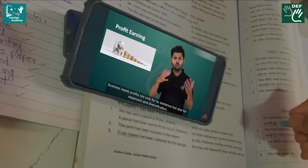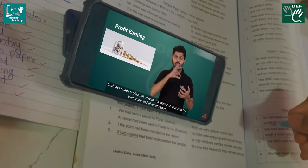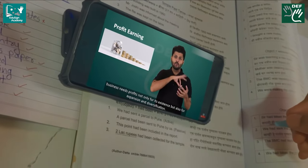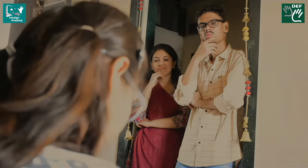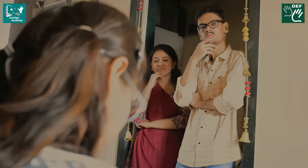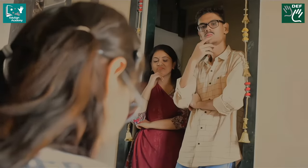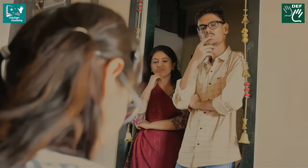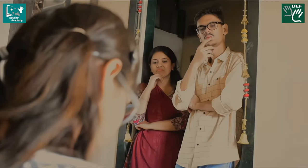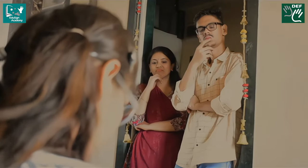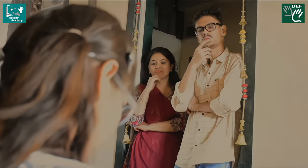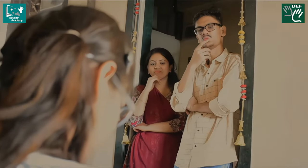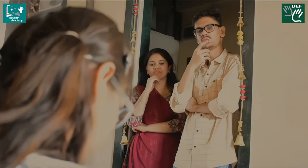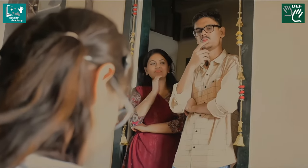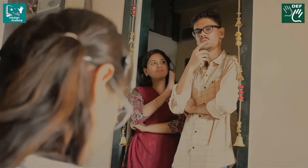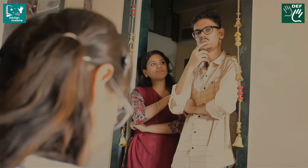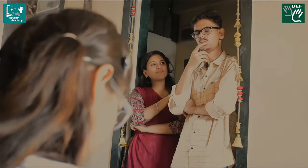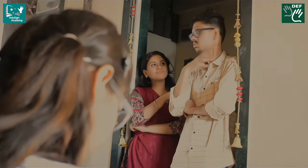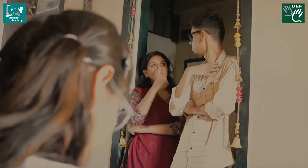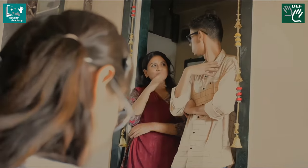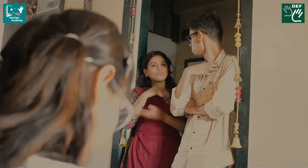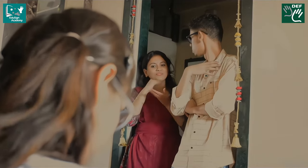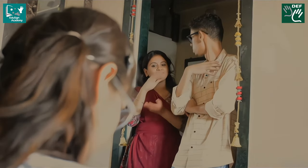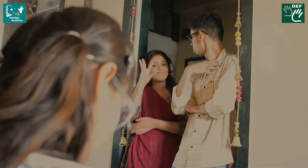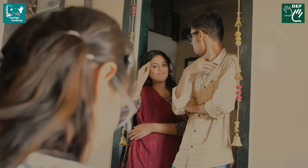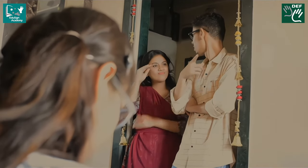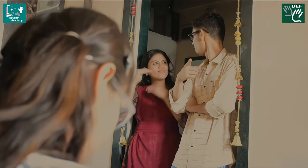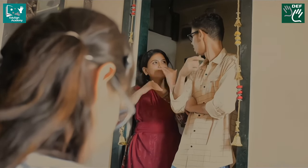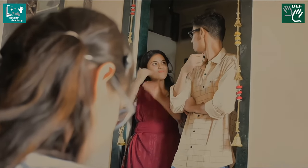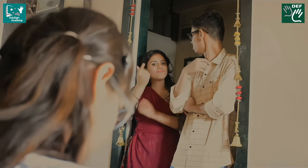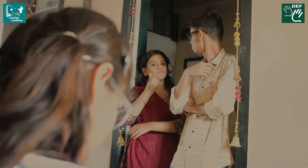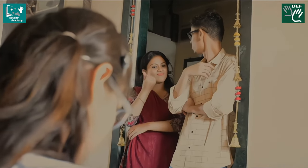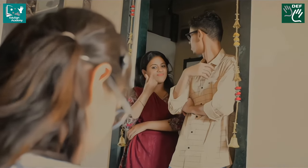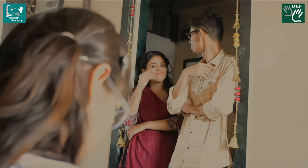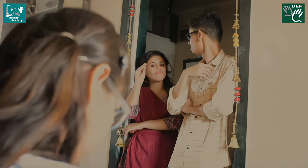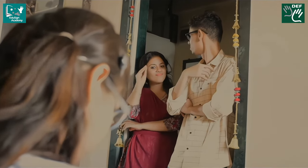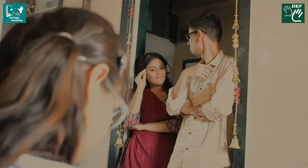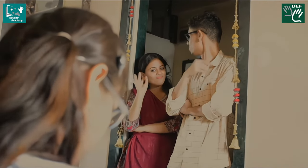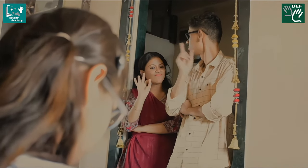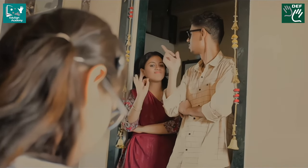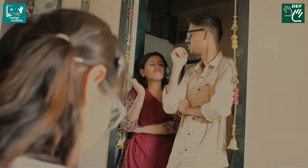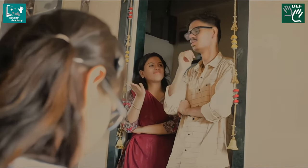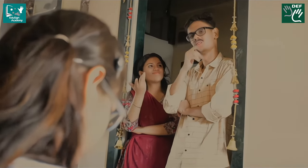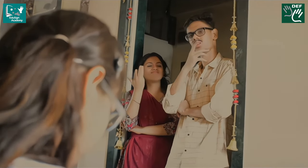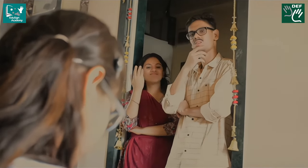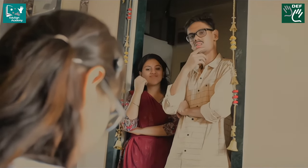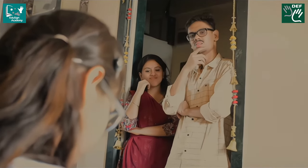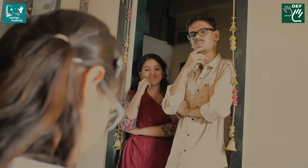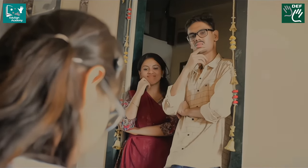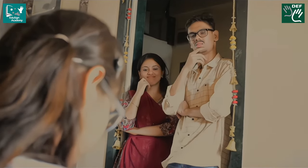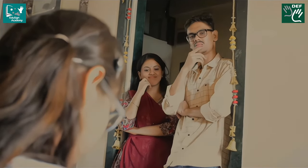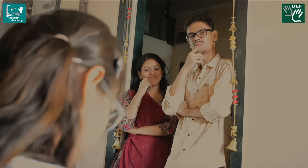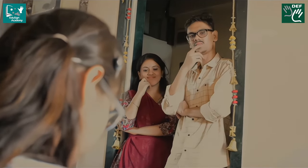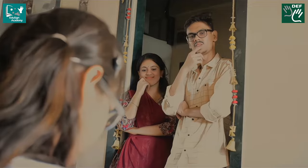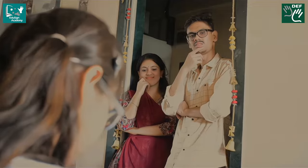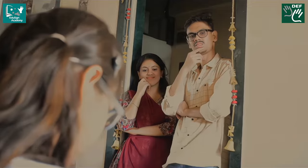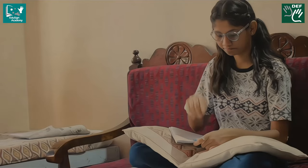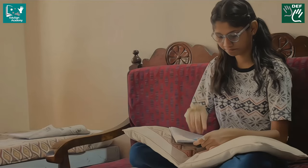This is really good for our daughter's learning and development. It's really useful. True, you're right.